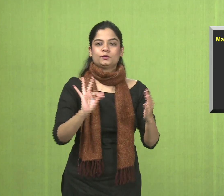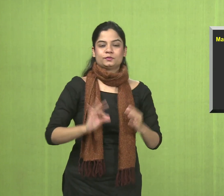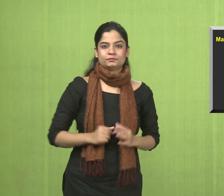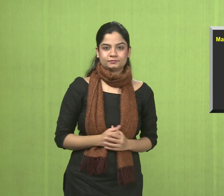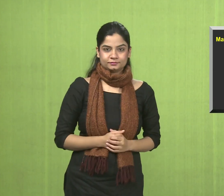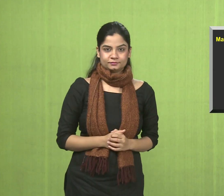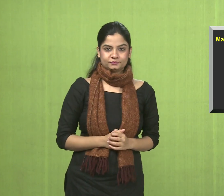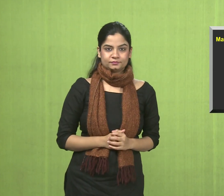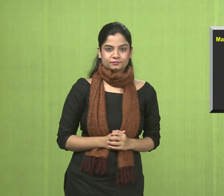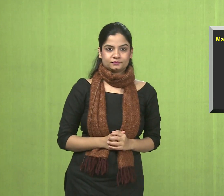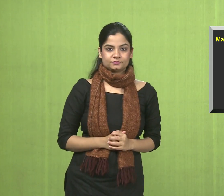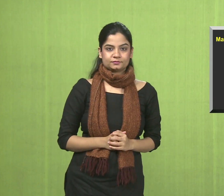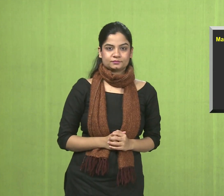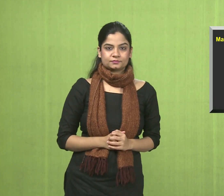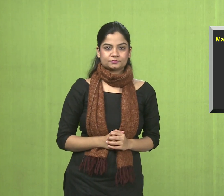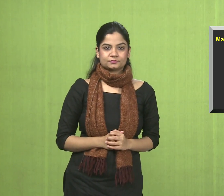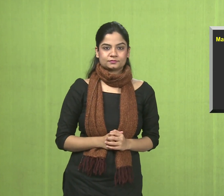extremely important to always make note of that.